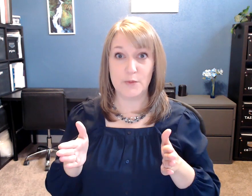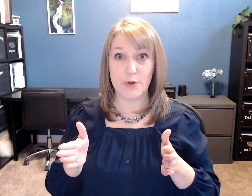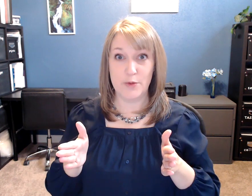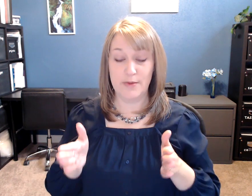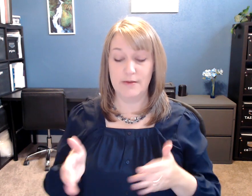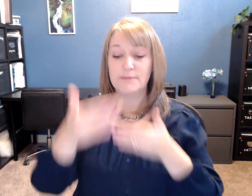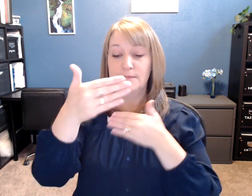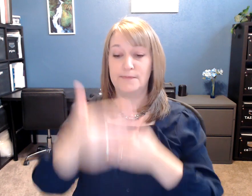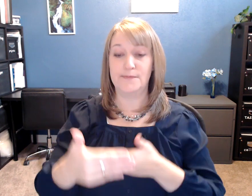Room.